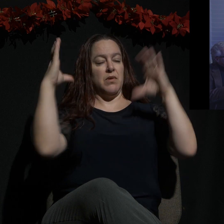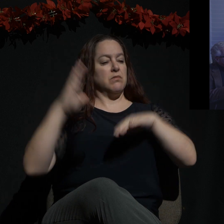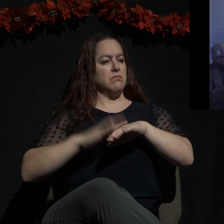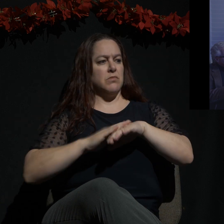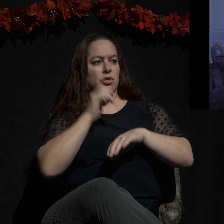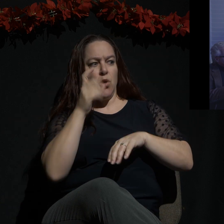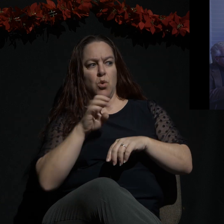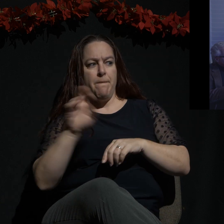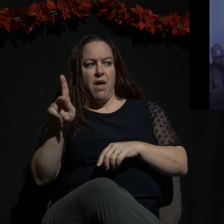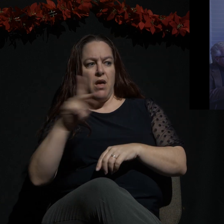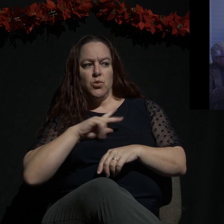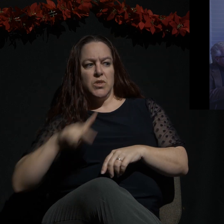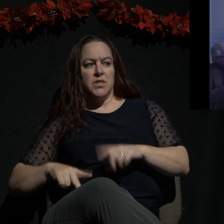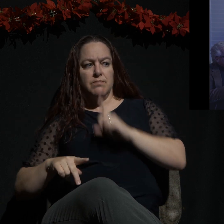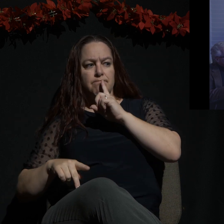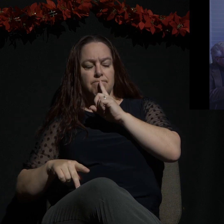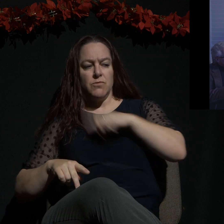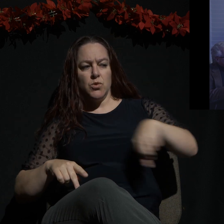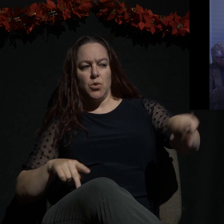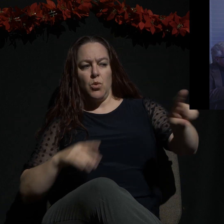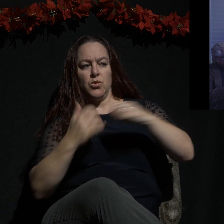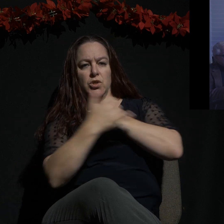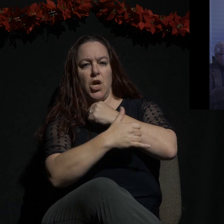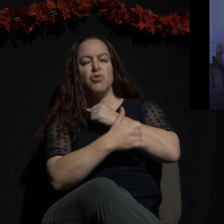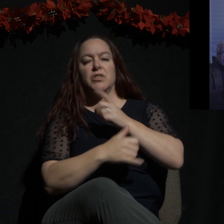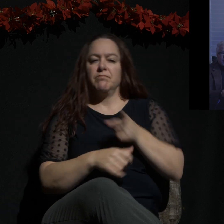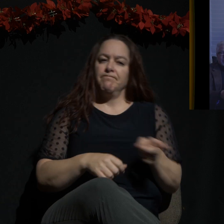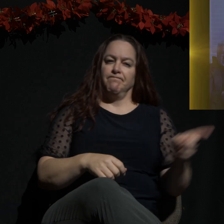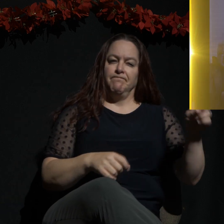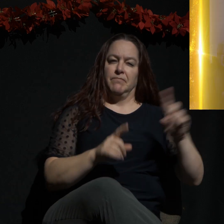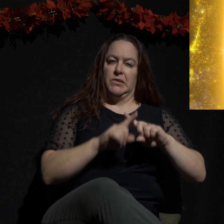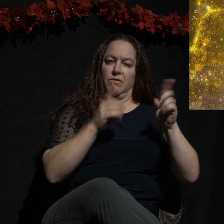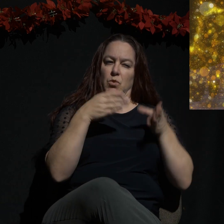to Herod, they returned to their country by another route.